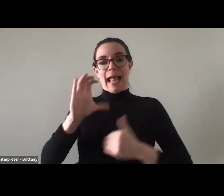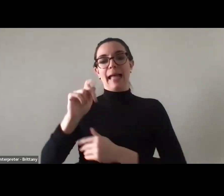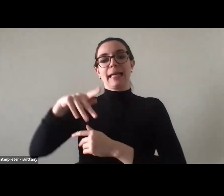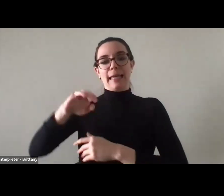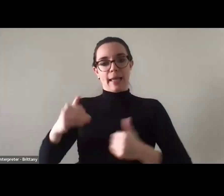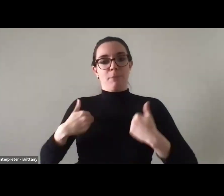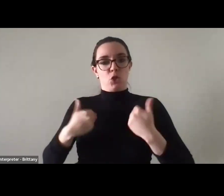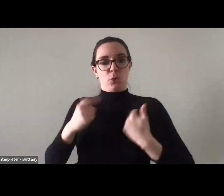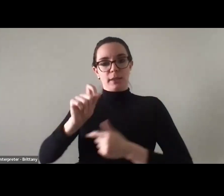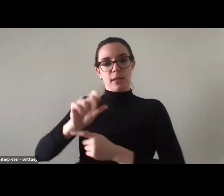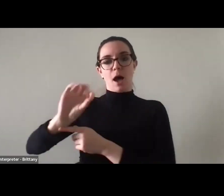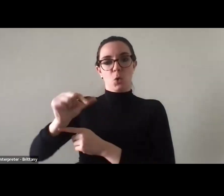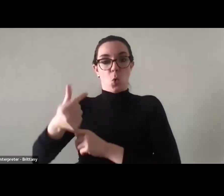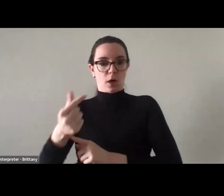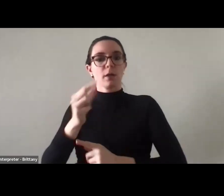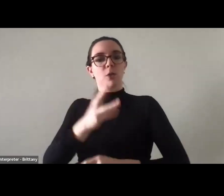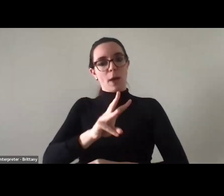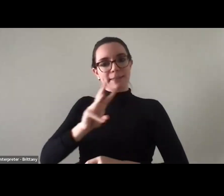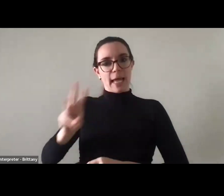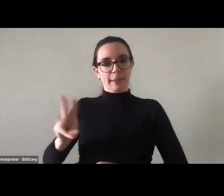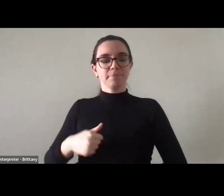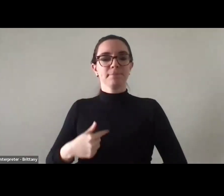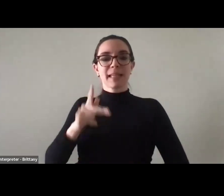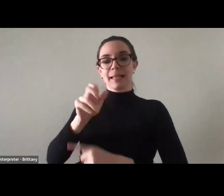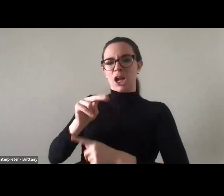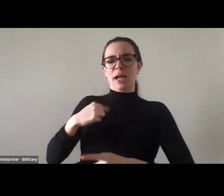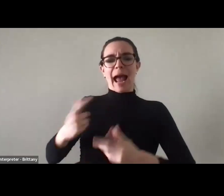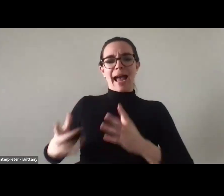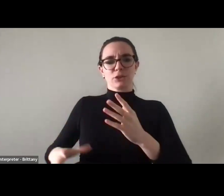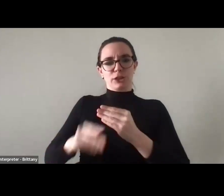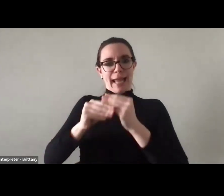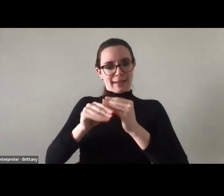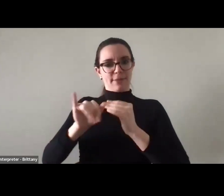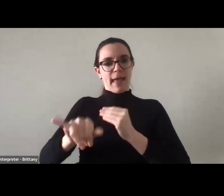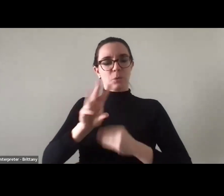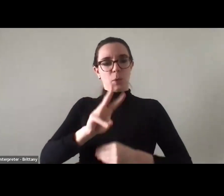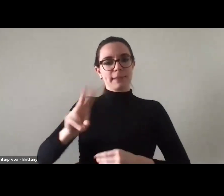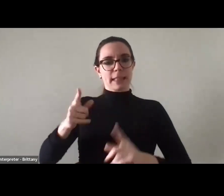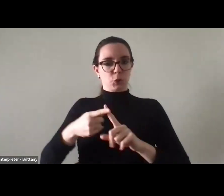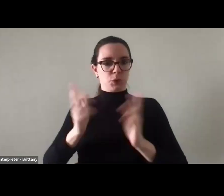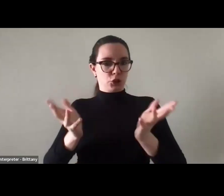website. And I just put that website in the chat. Great, so thank you. we can have that.